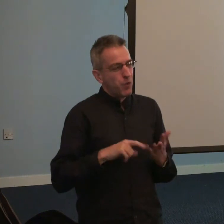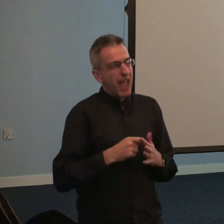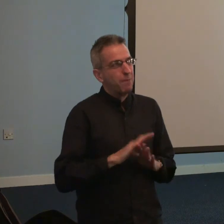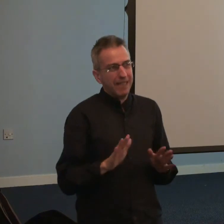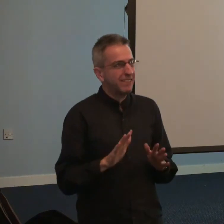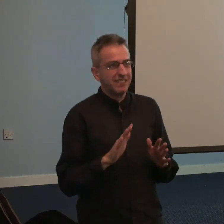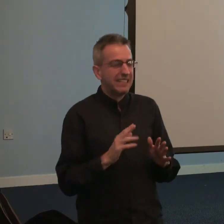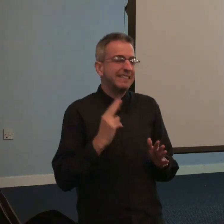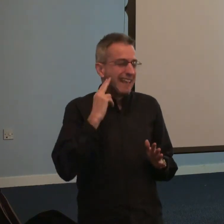Sorry, I'm wrong.